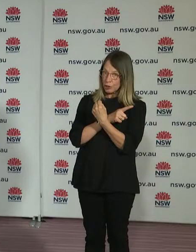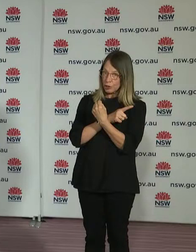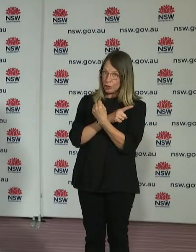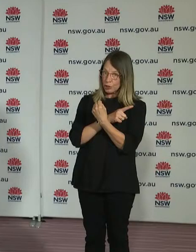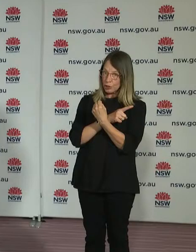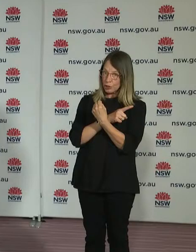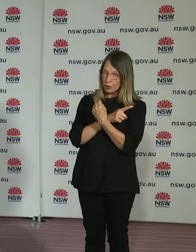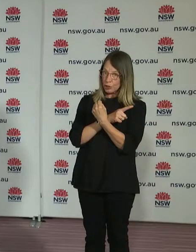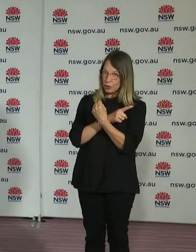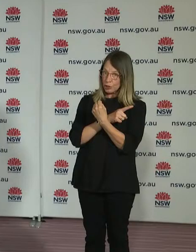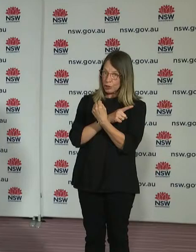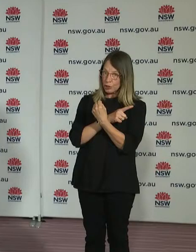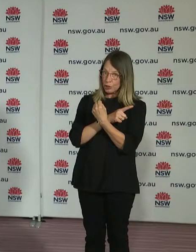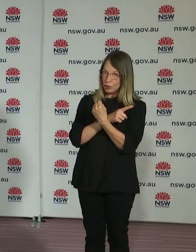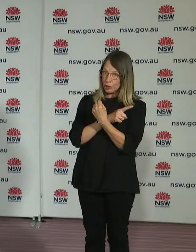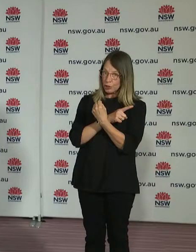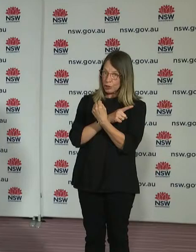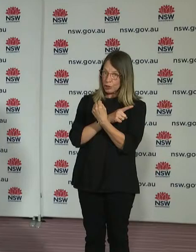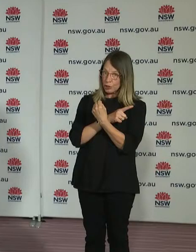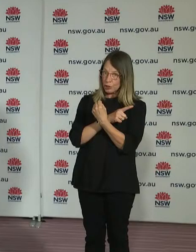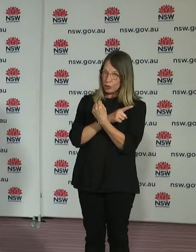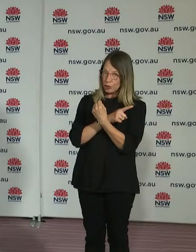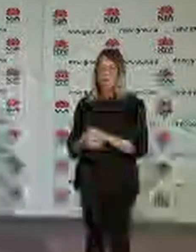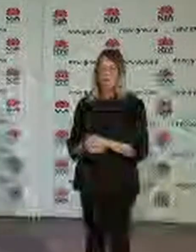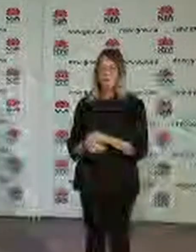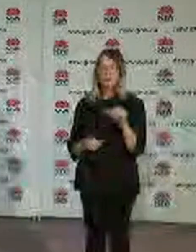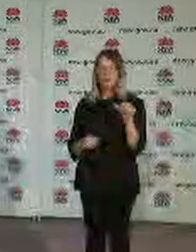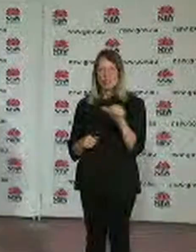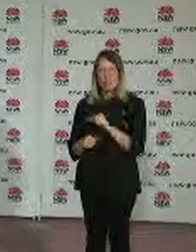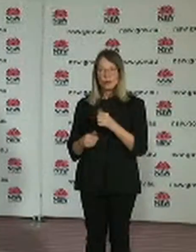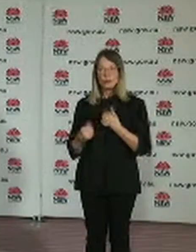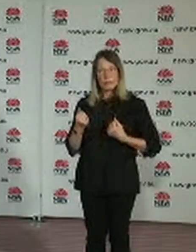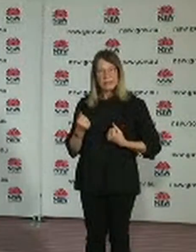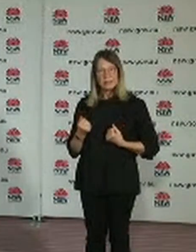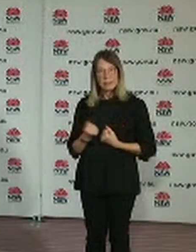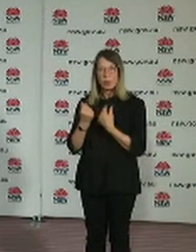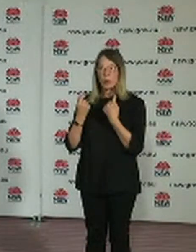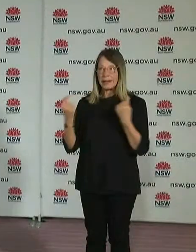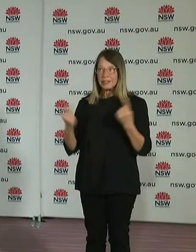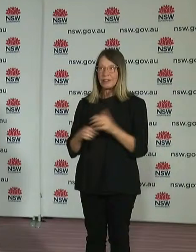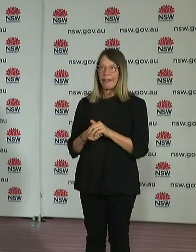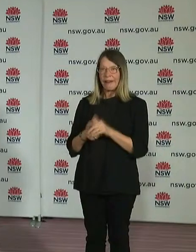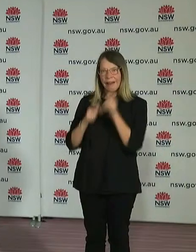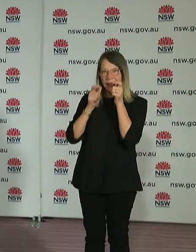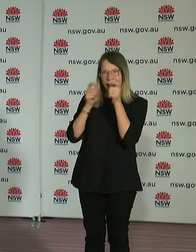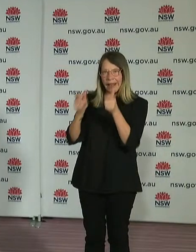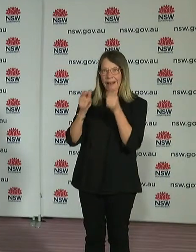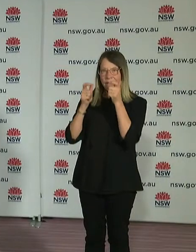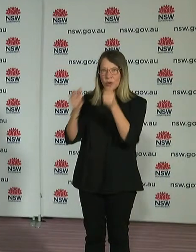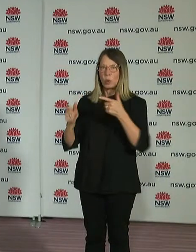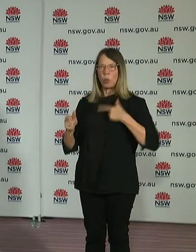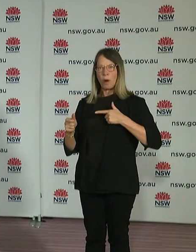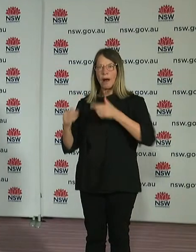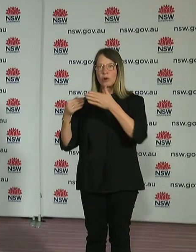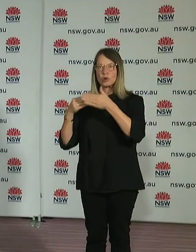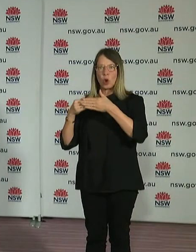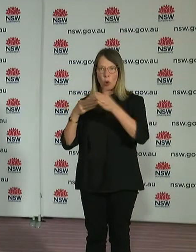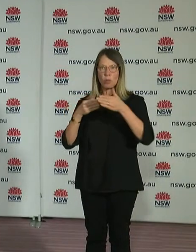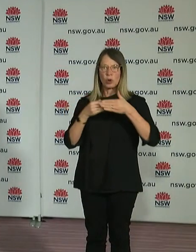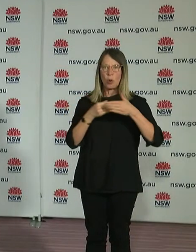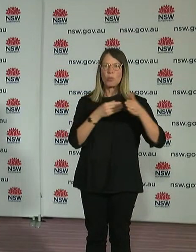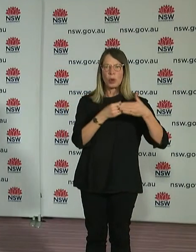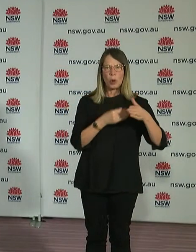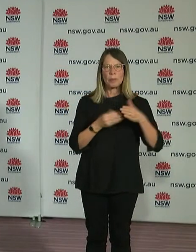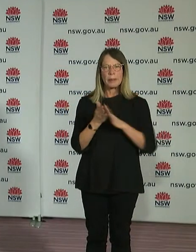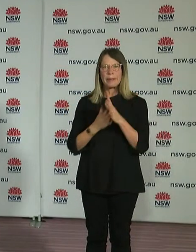time to work together to really do everything we can to be very vigilant as we open up, and the more